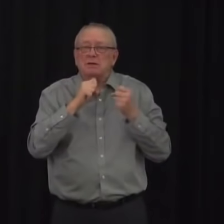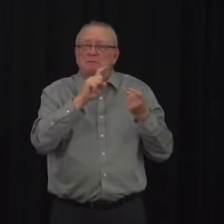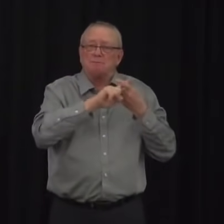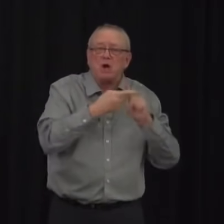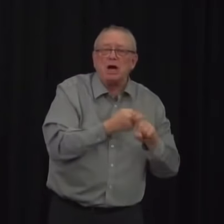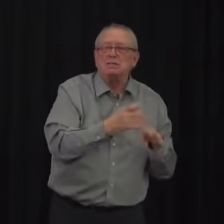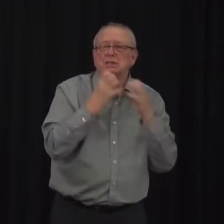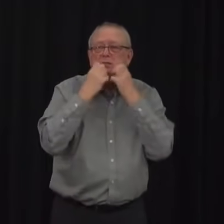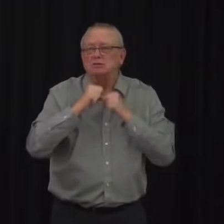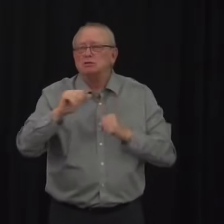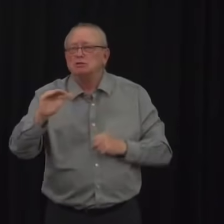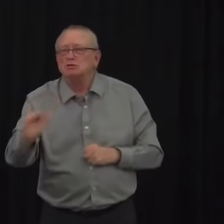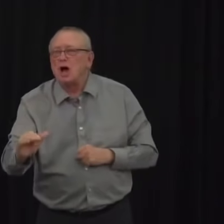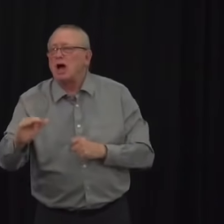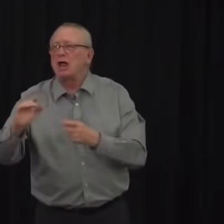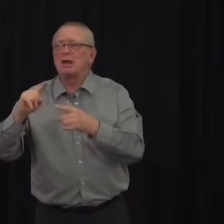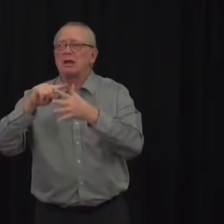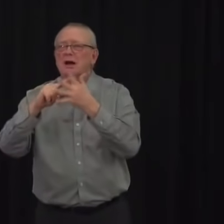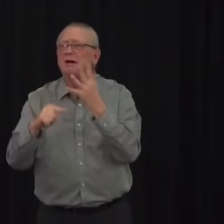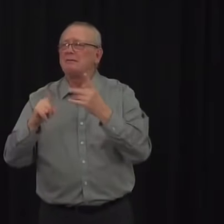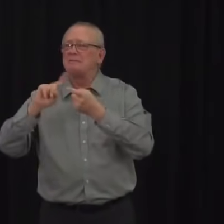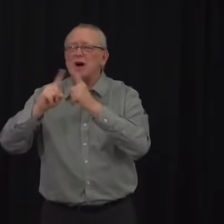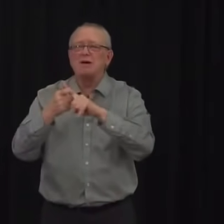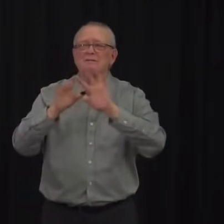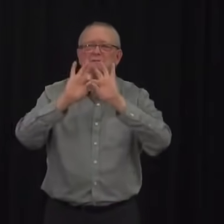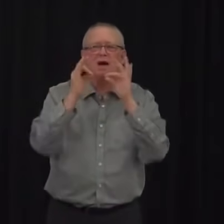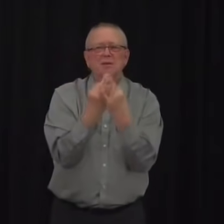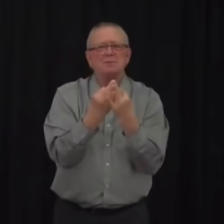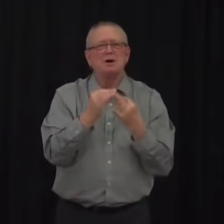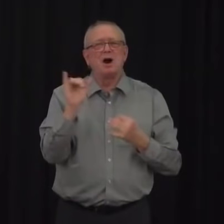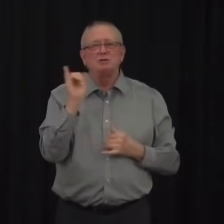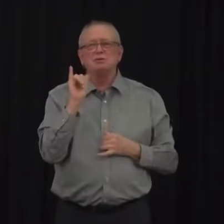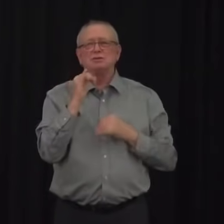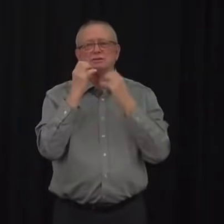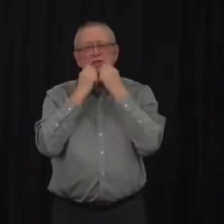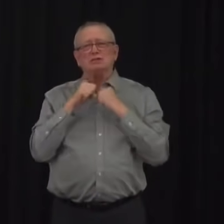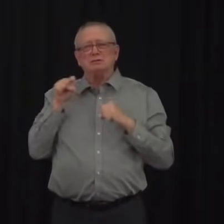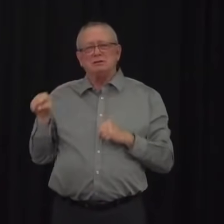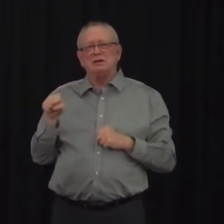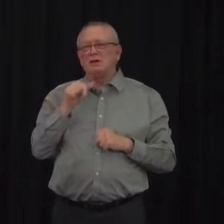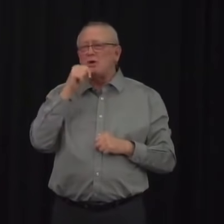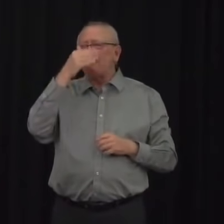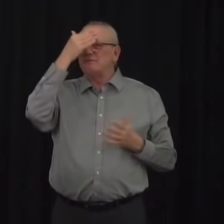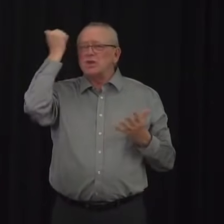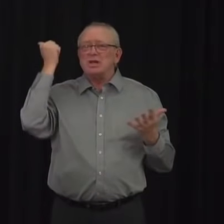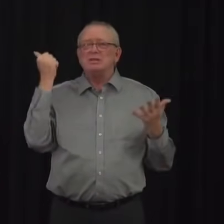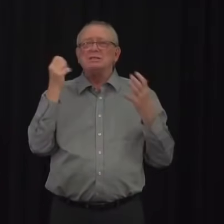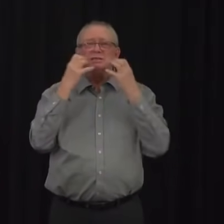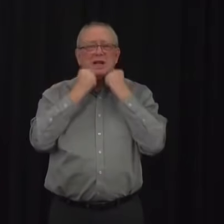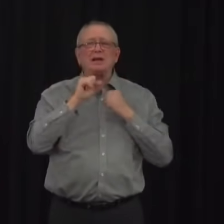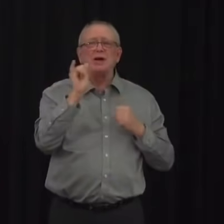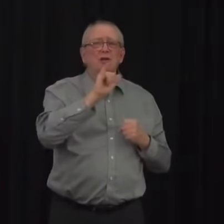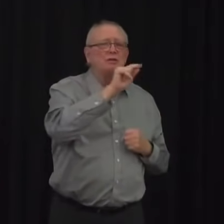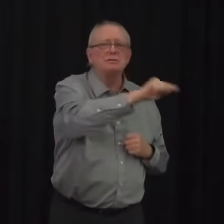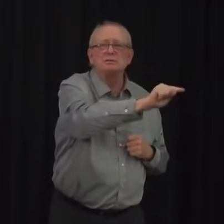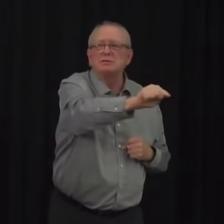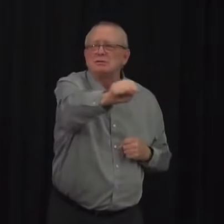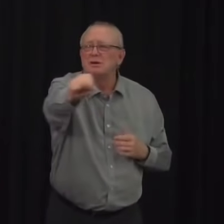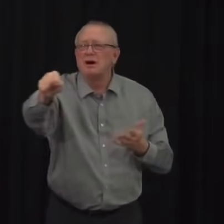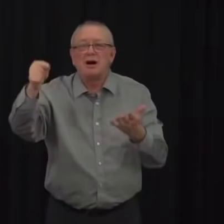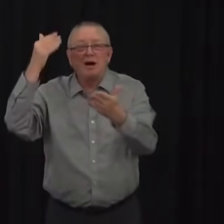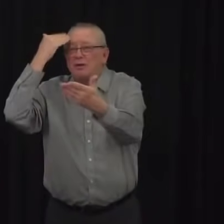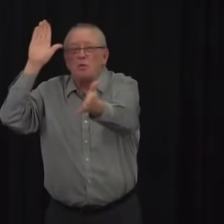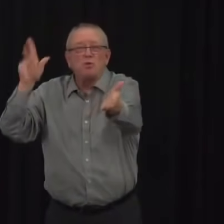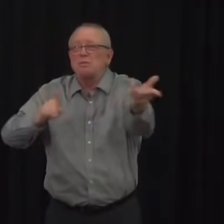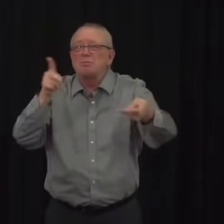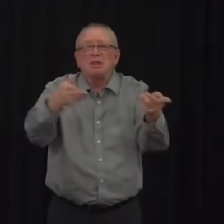of those we don't know is just as important. Every time COVID spreads, it is a threat to our health, the health of others, and